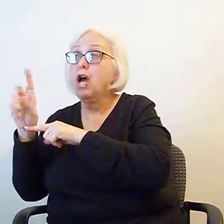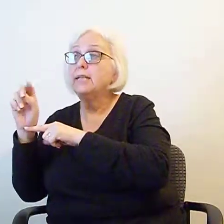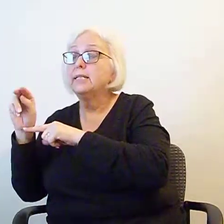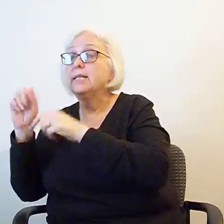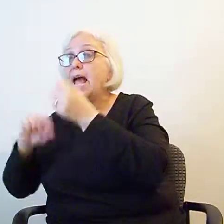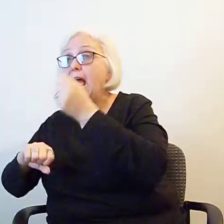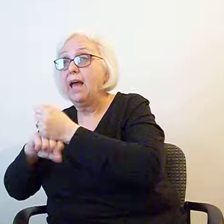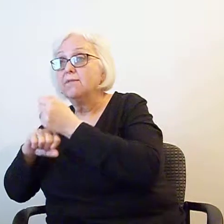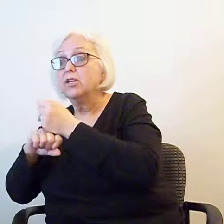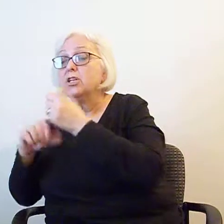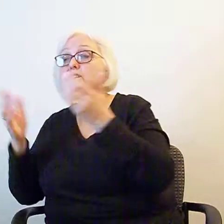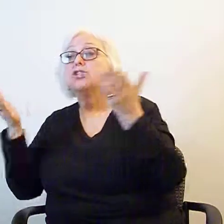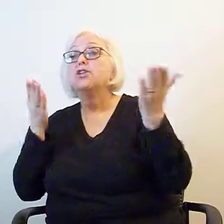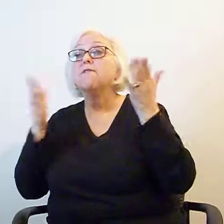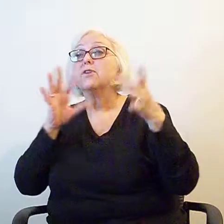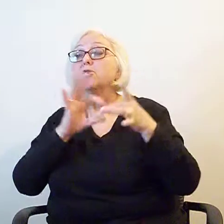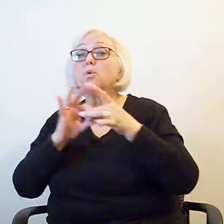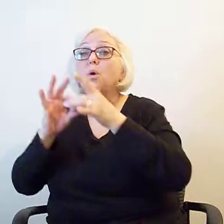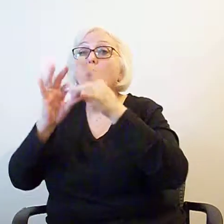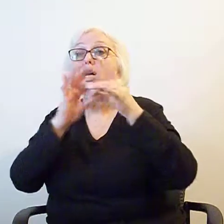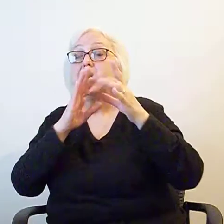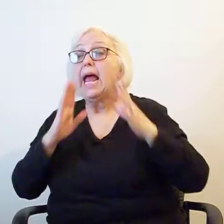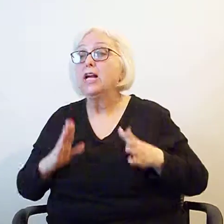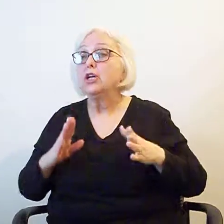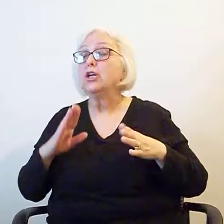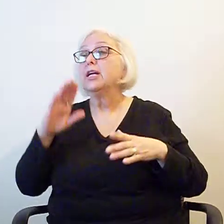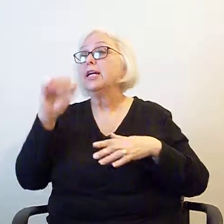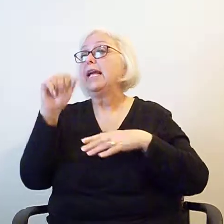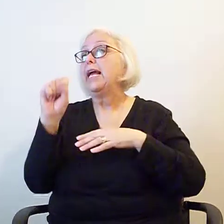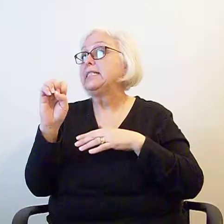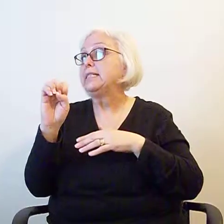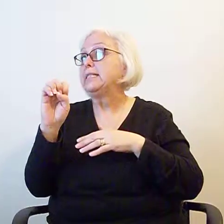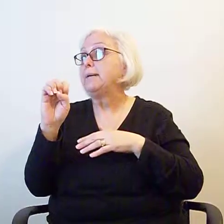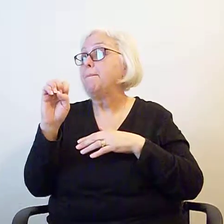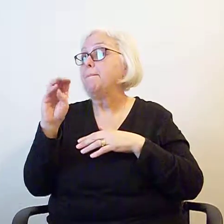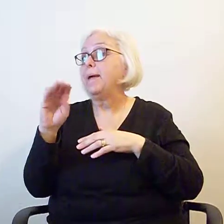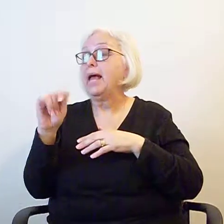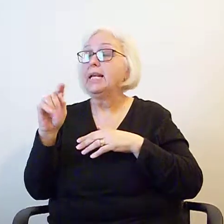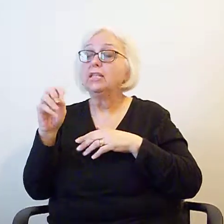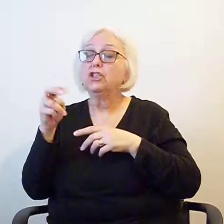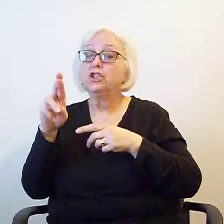service coordinator, case manager, or other department director as applicable.